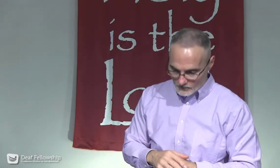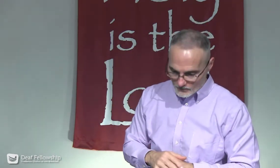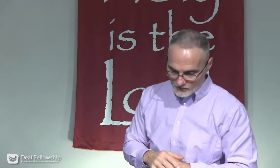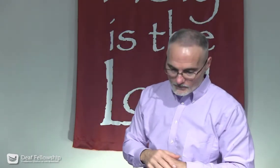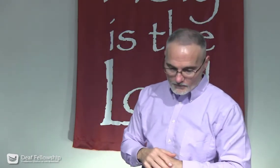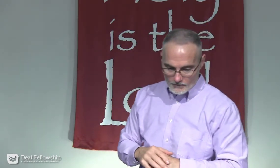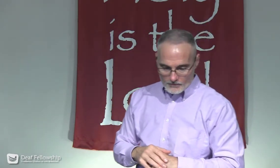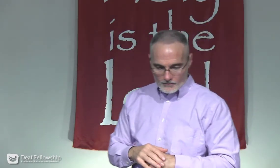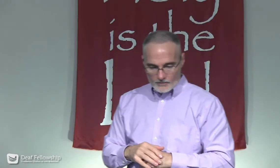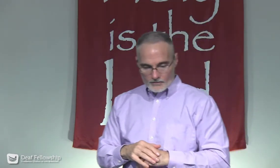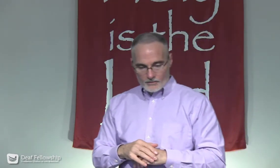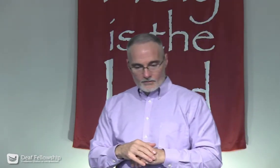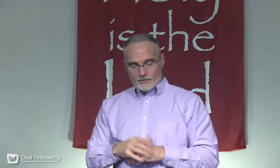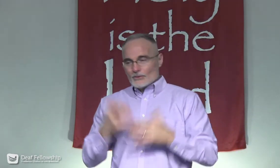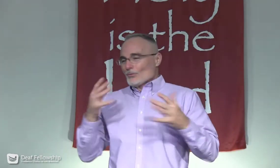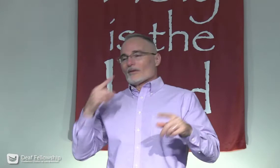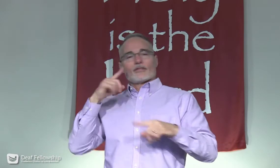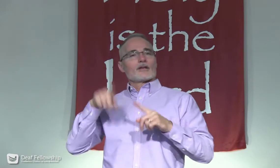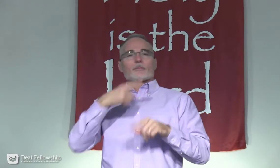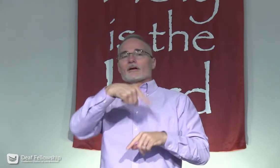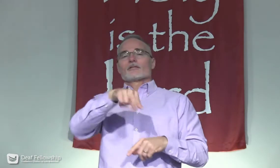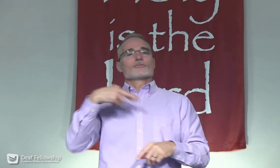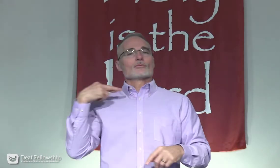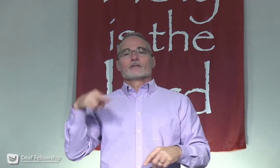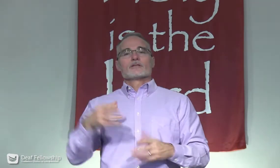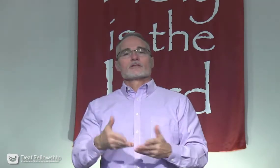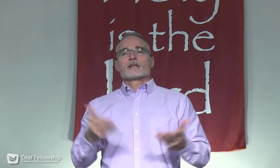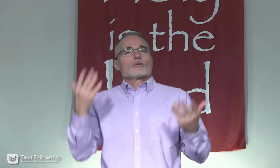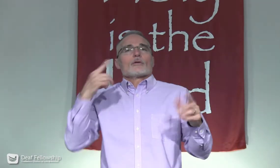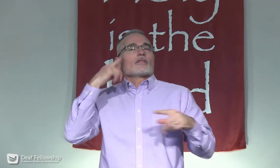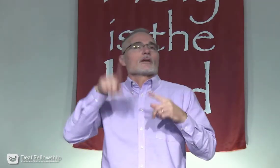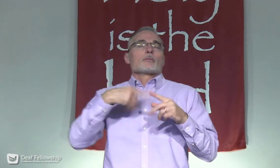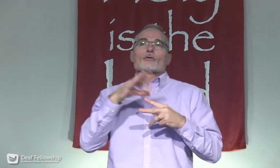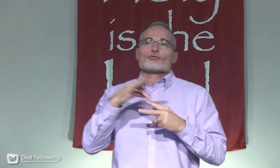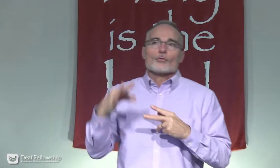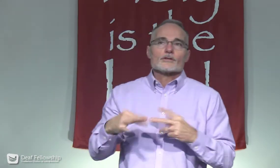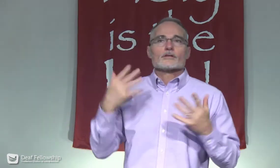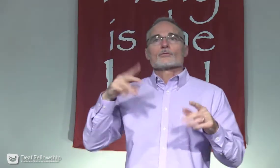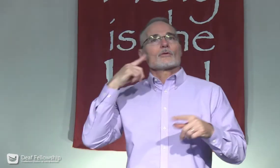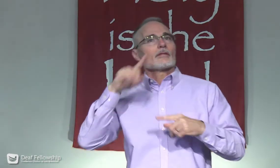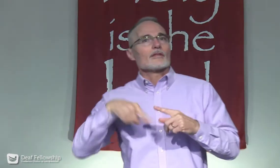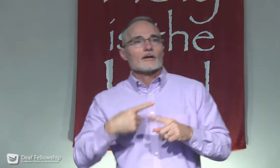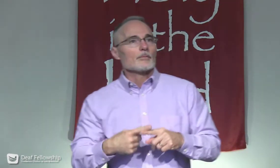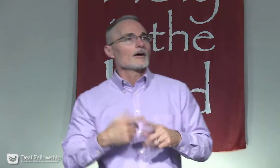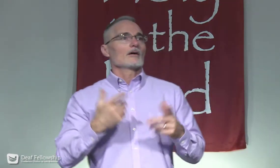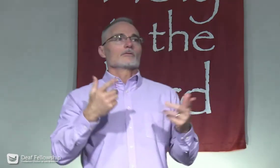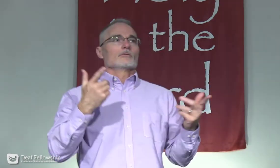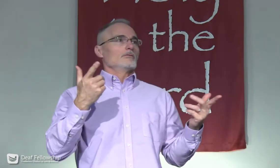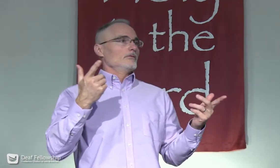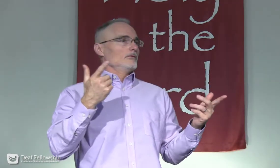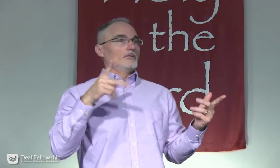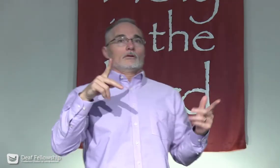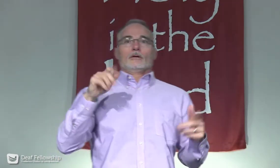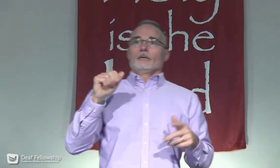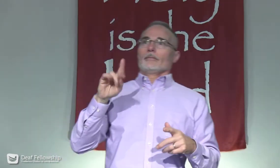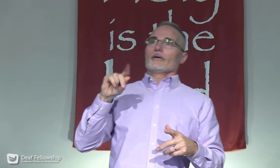out, enjoying the weather, spending time with family. I don't want to think about this religious stuff, think about those, that kind